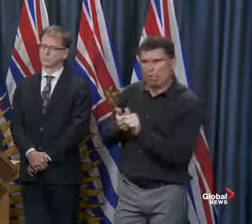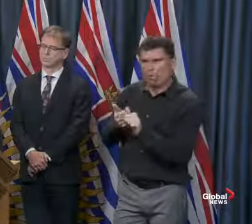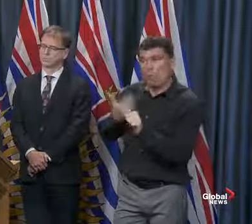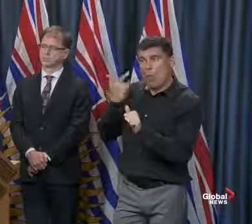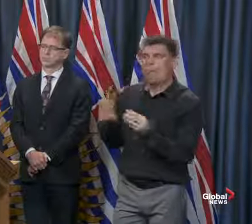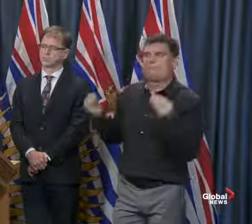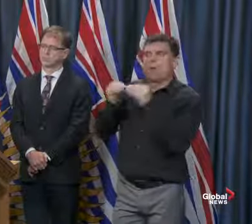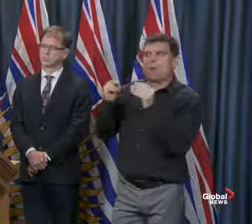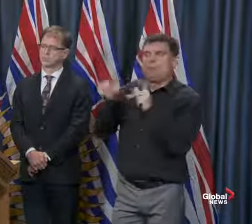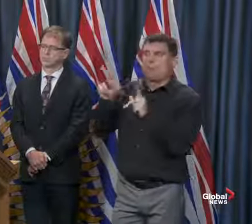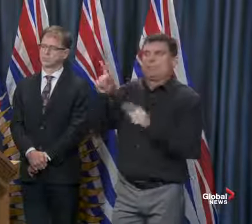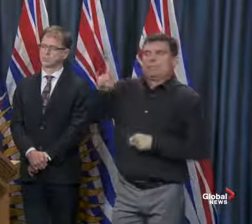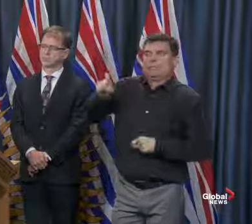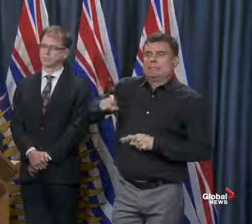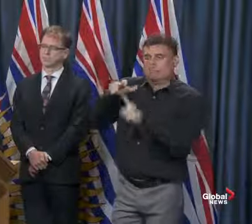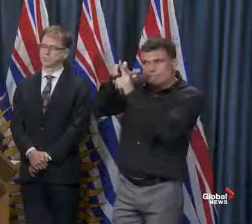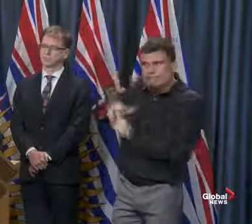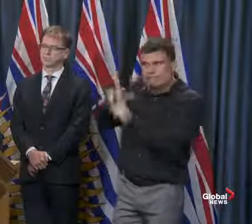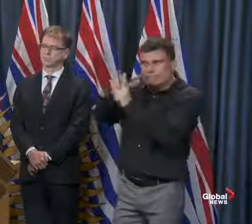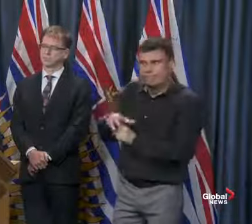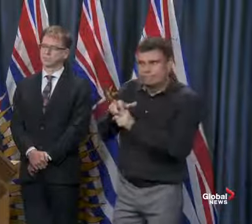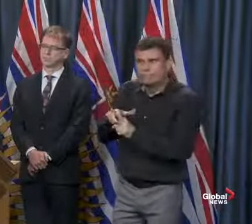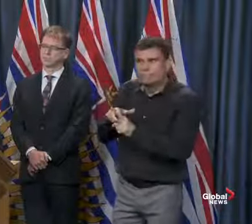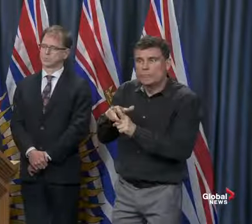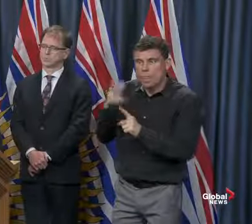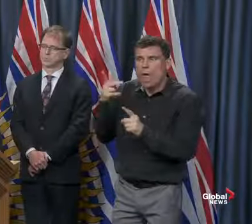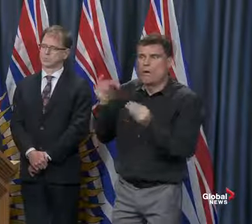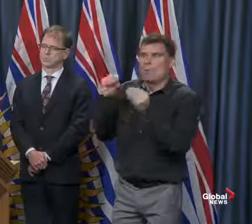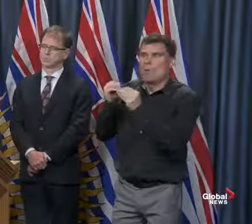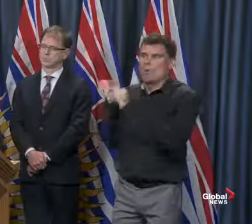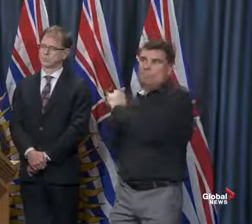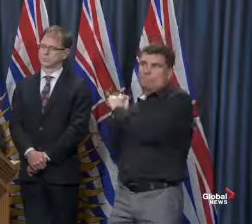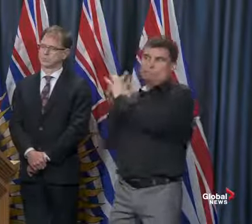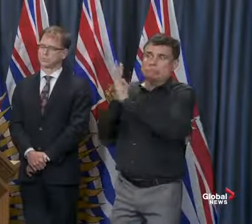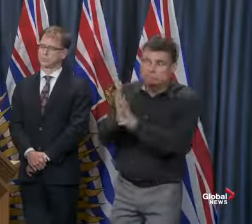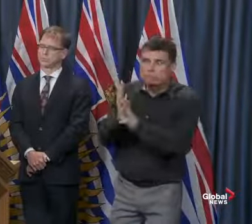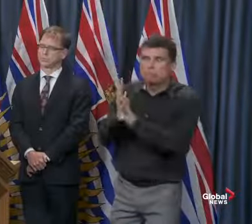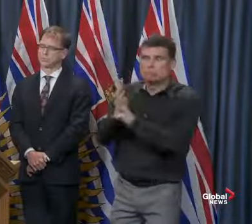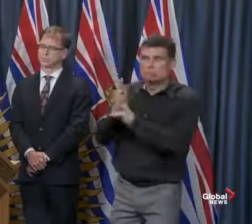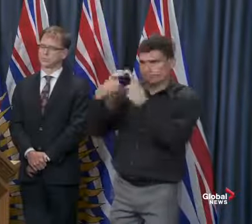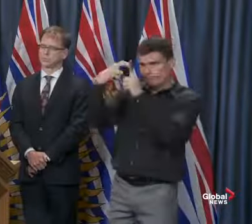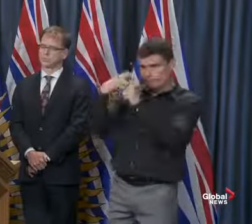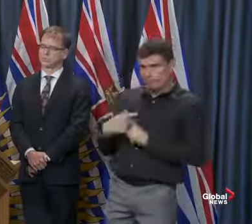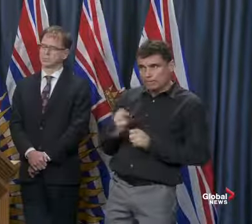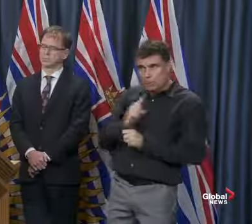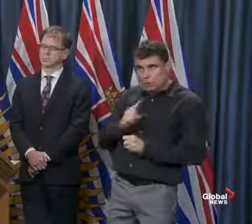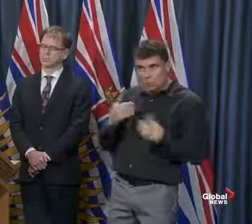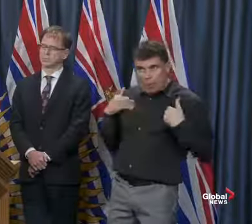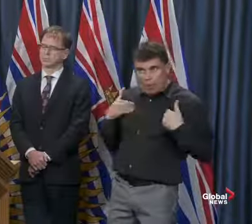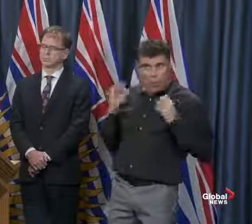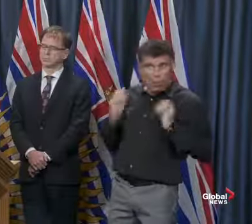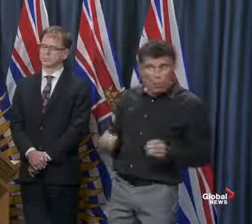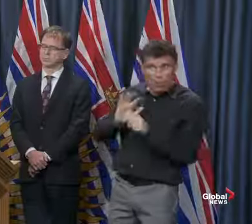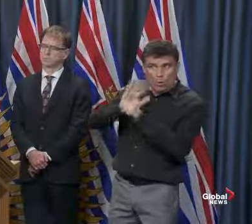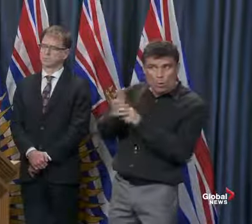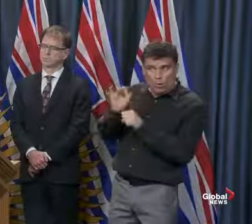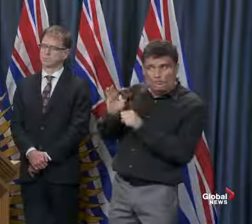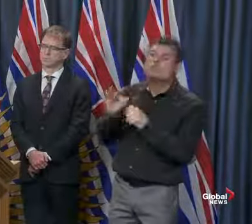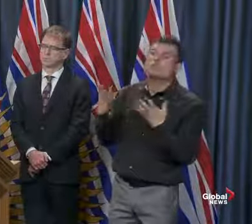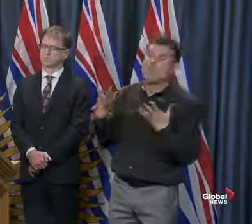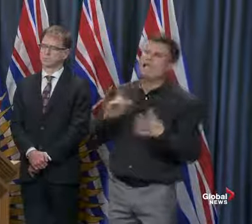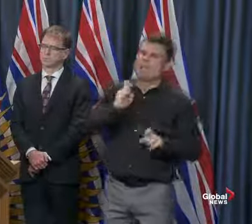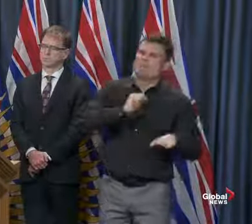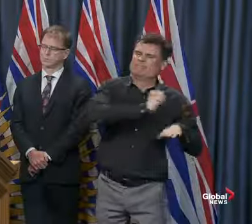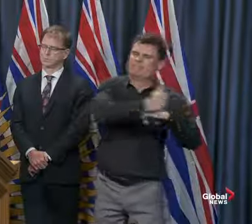capacity as fast as we can. So the confirmed cases, the ones I'm reporting, are the ones that were tested as of last